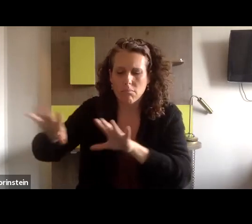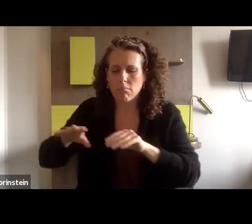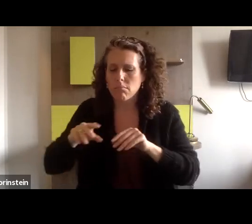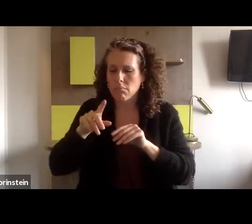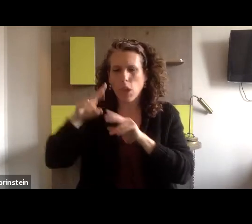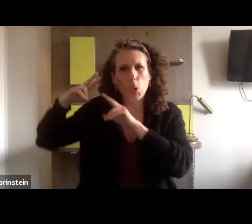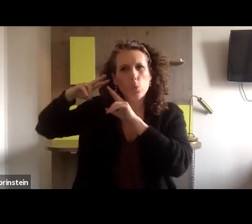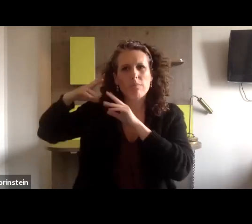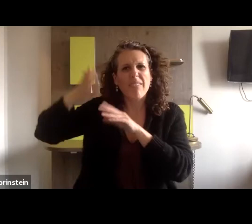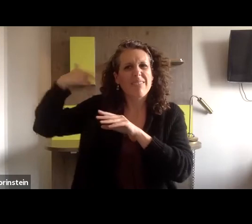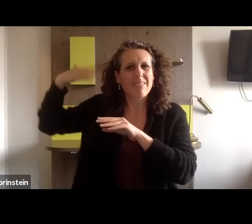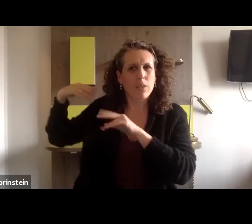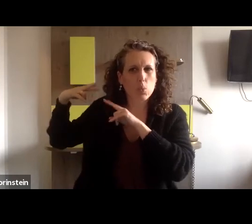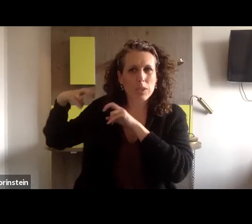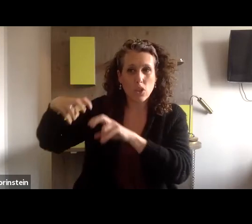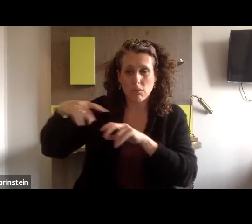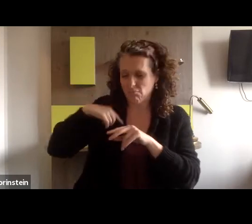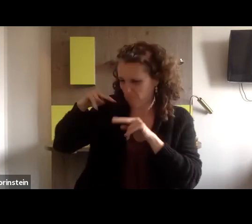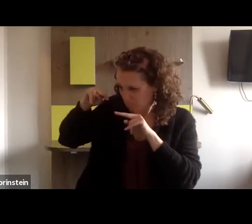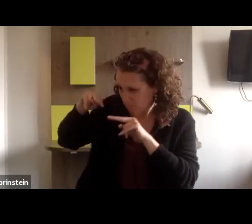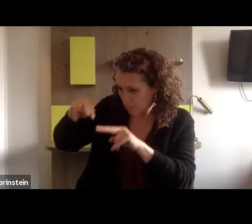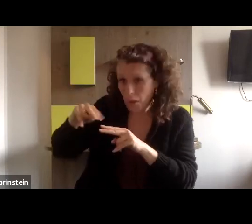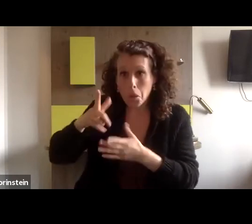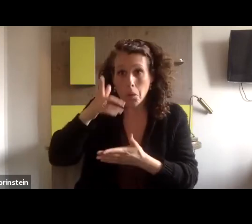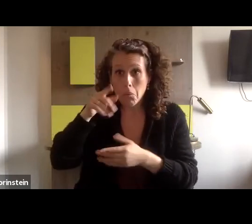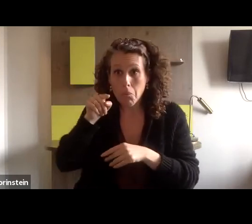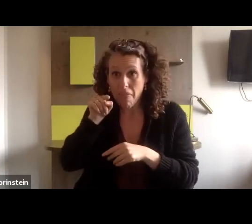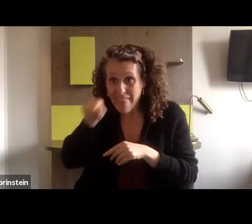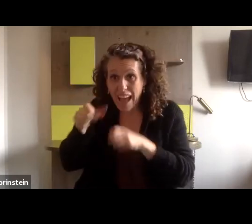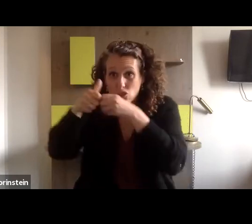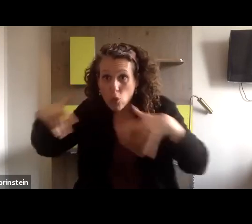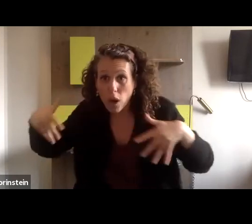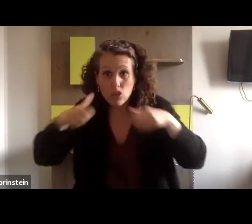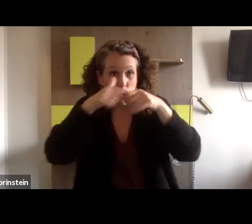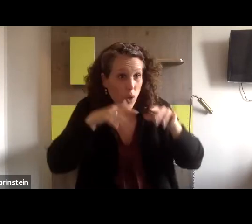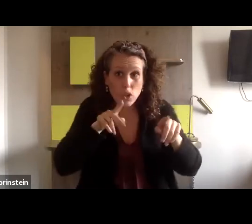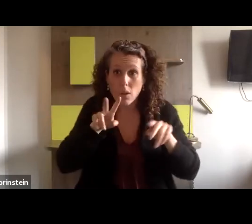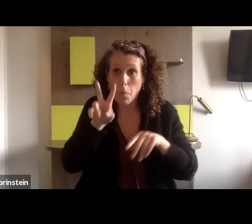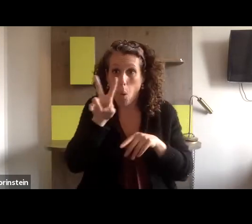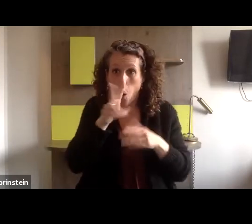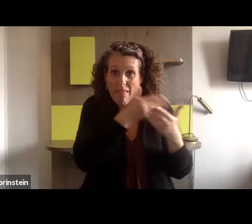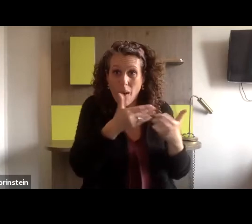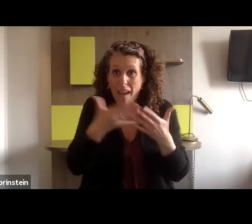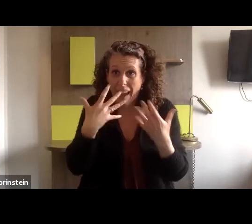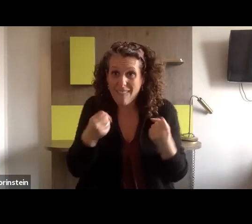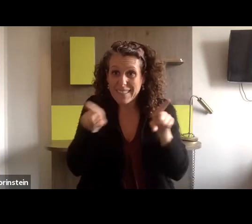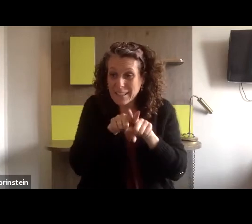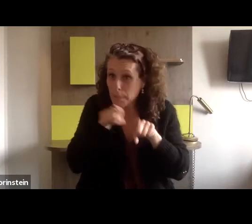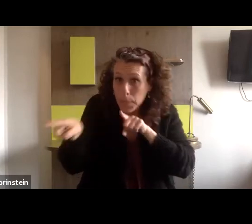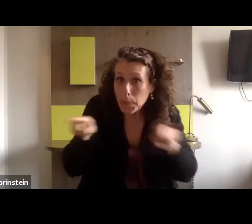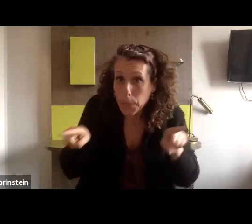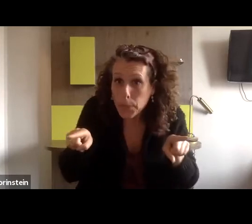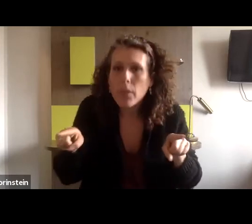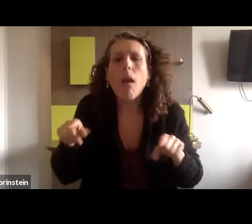that's available, actually, do they exist in both languages? So we had certain, call it linguistic